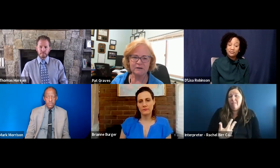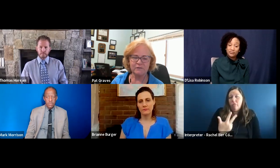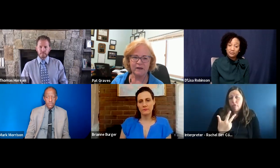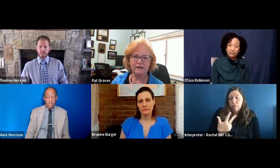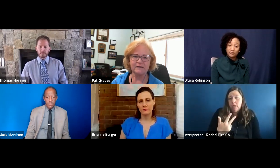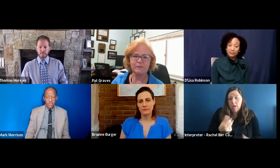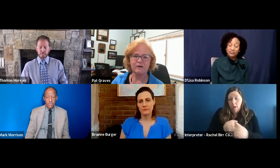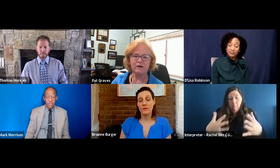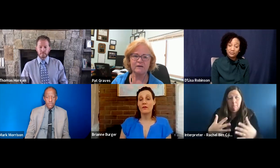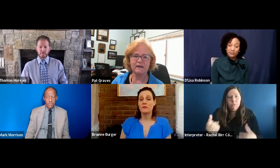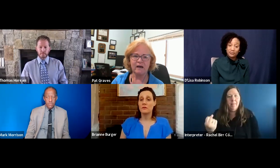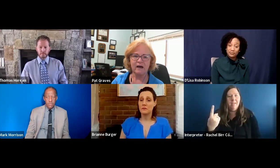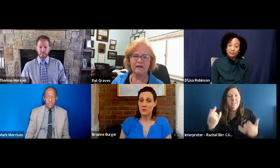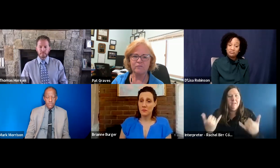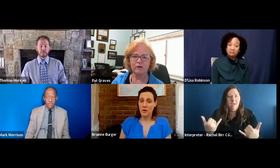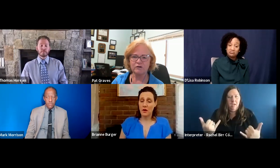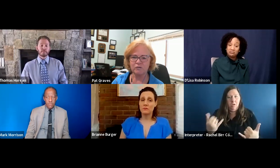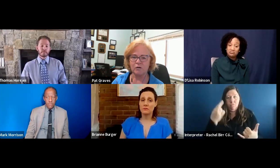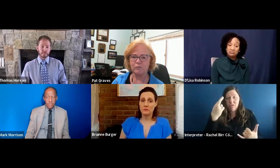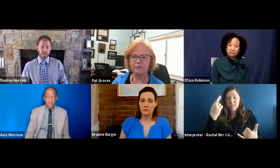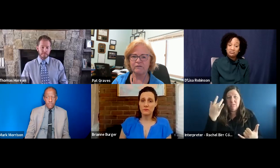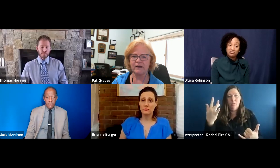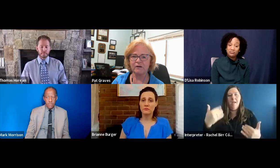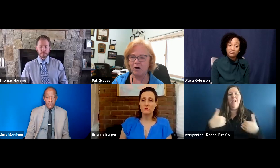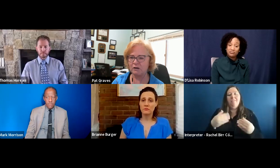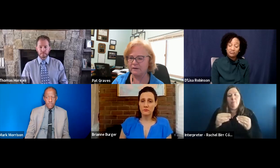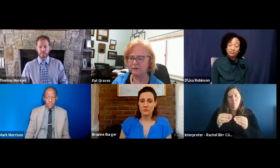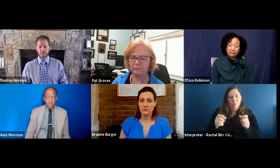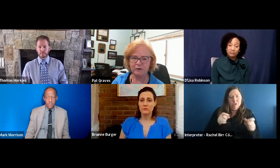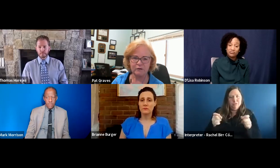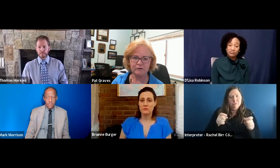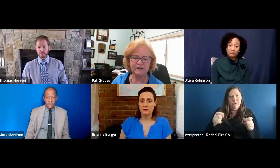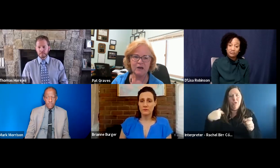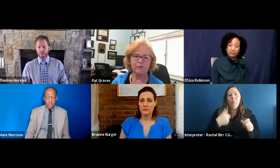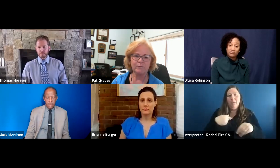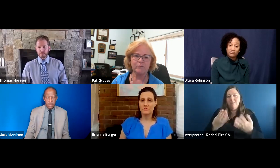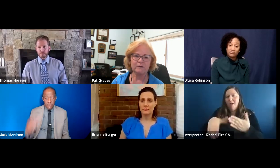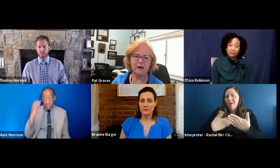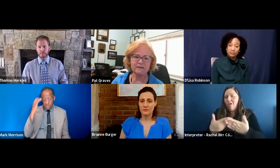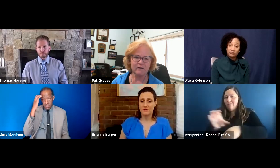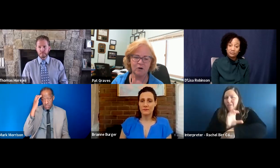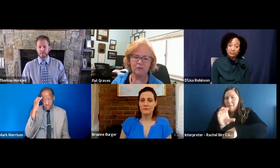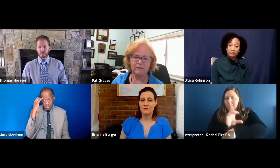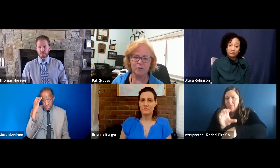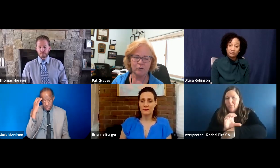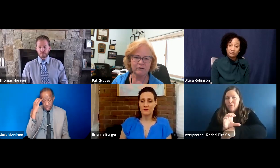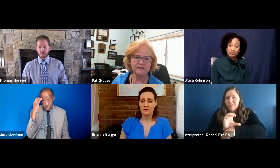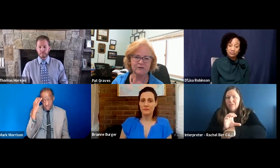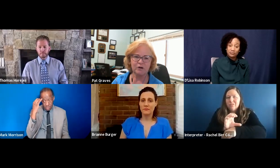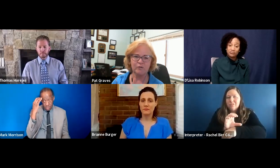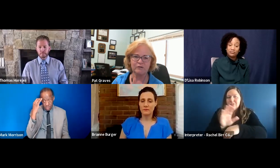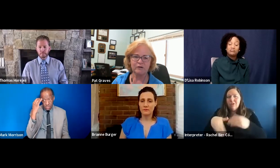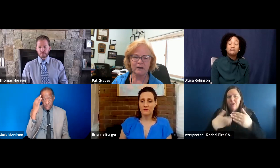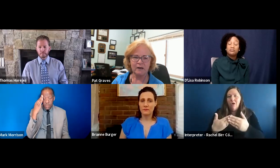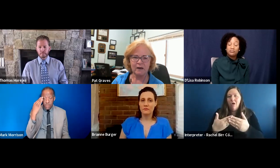And the reason for that is because I have more control. We provide all of their computers. We lock down all of the ports